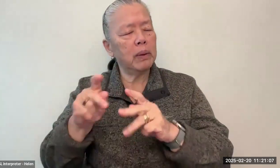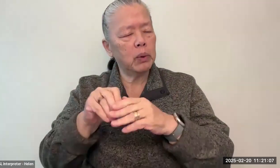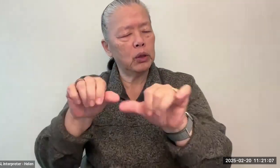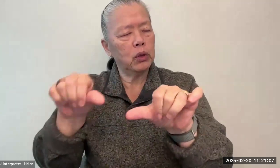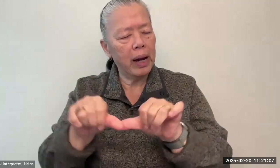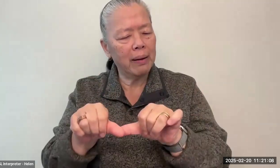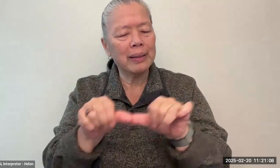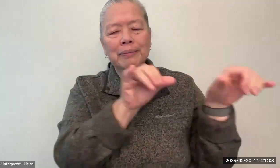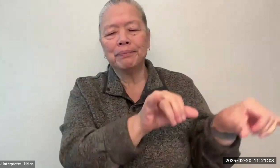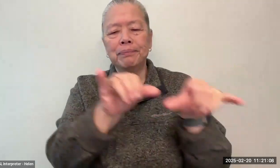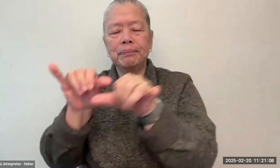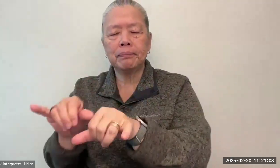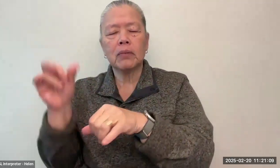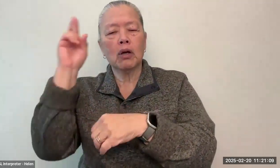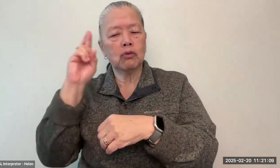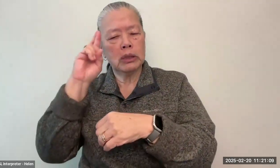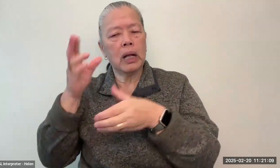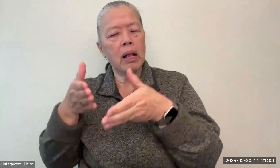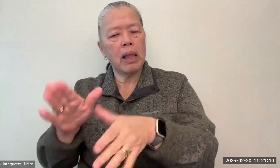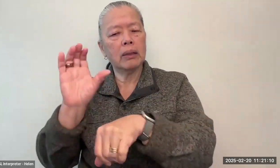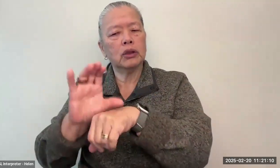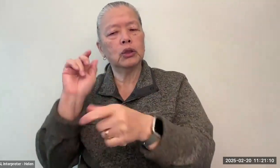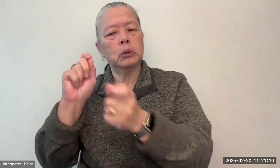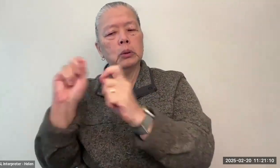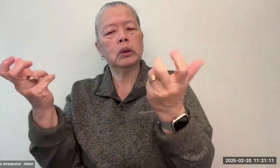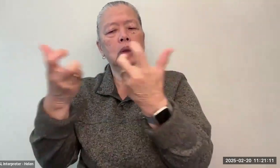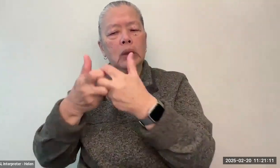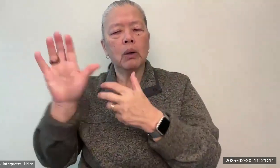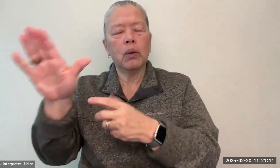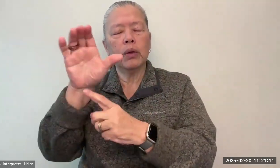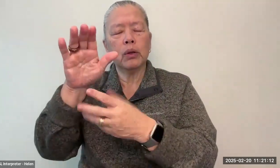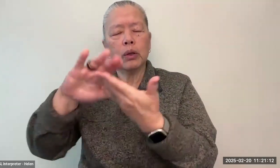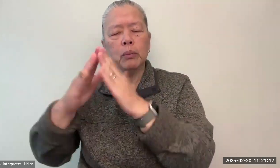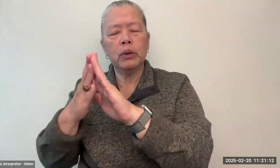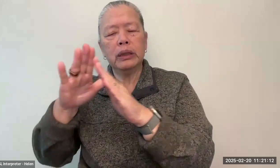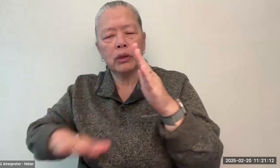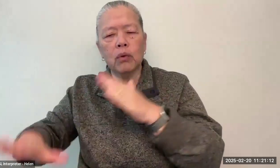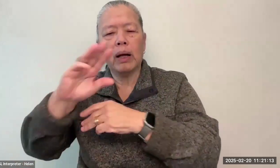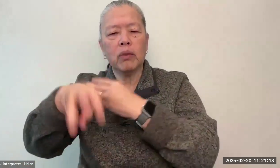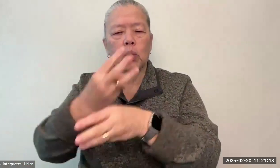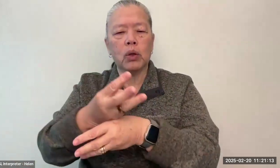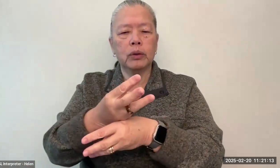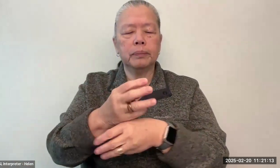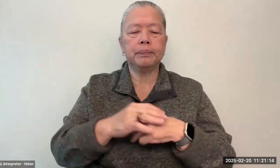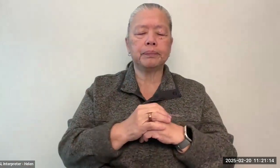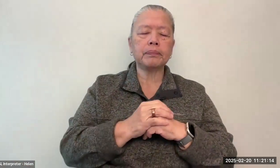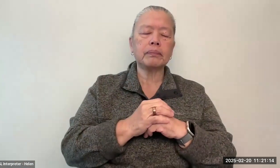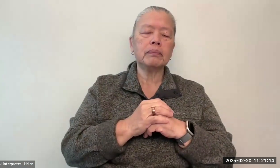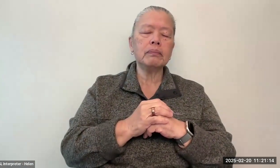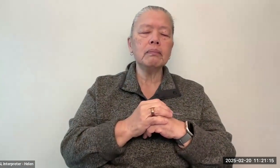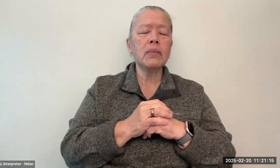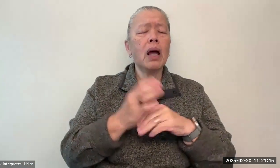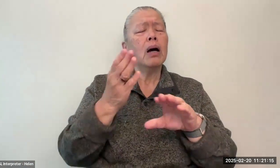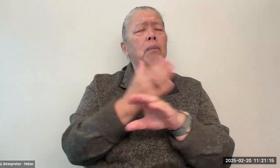church to adapt ministry to better serve communities around the world. Now, before we move on to the next